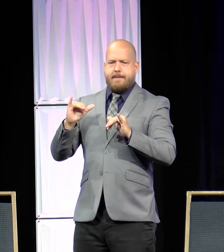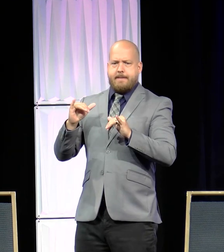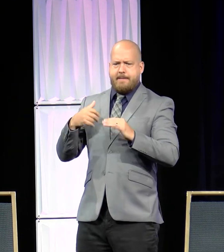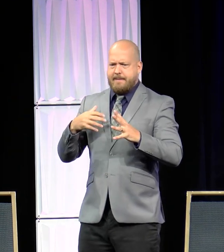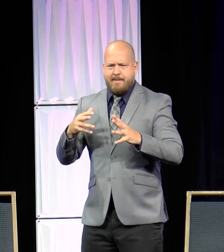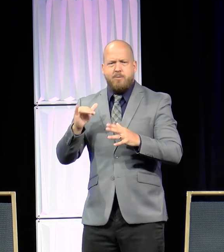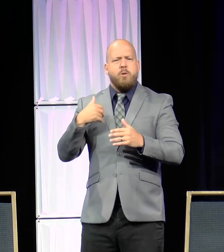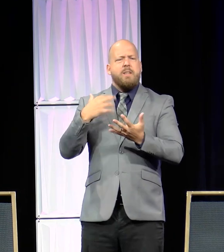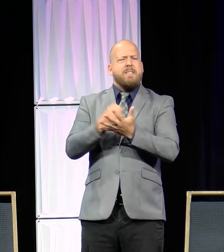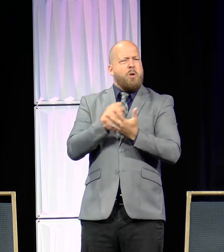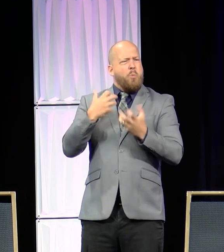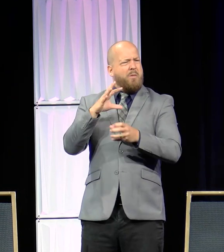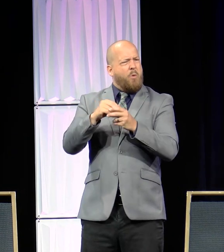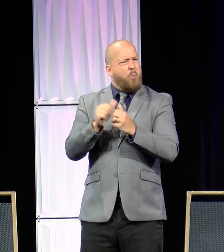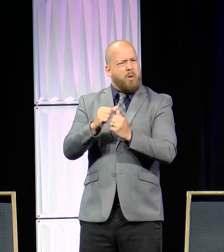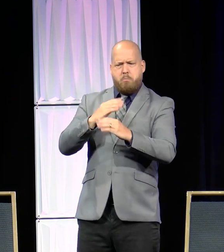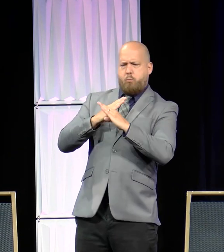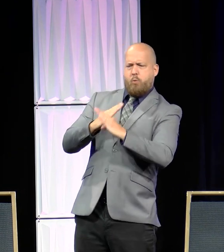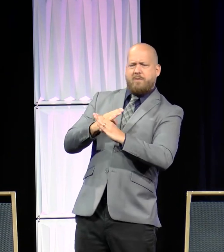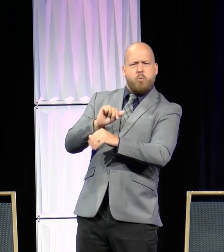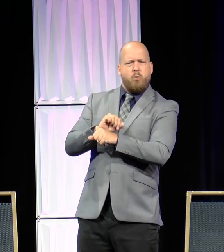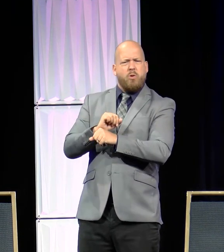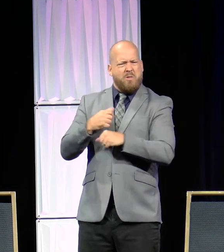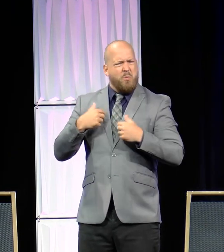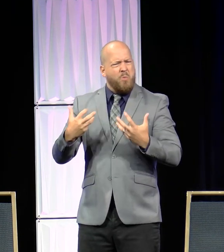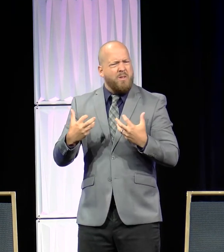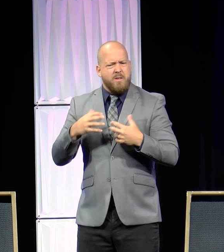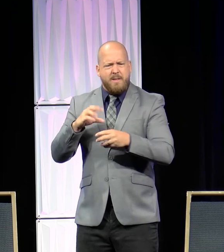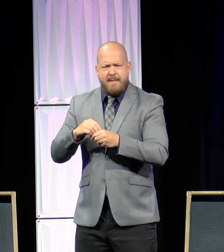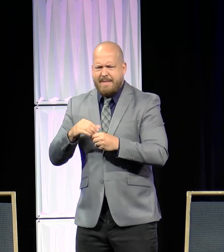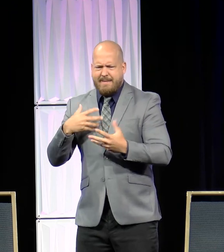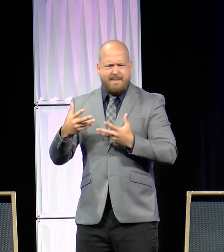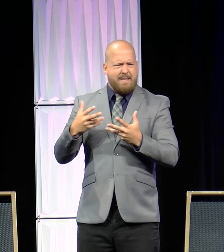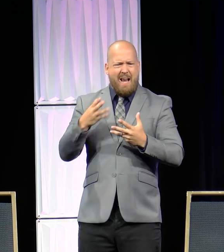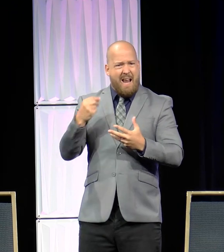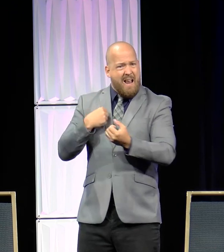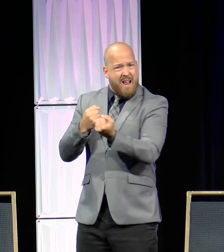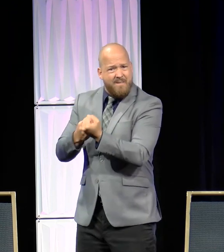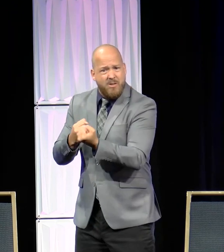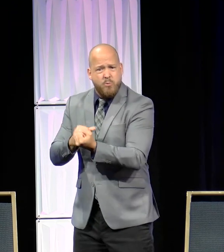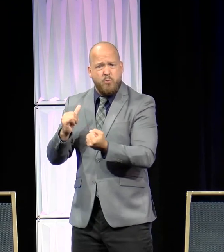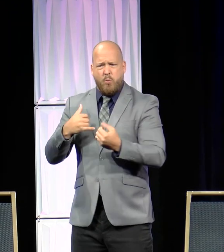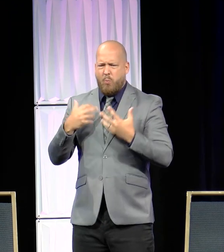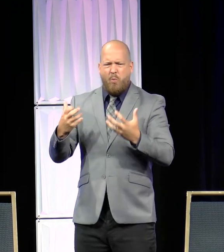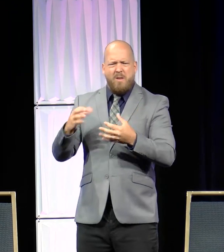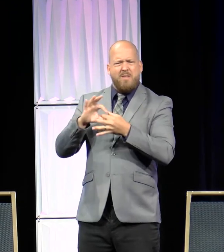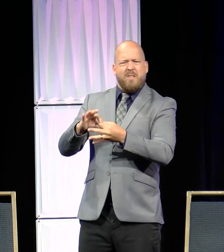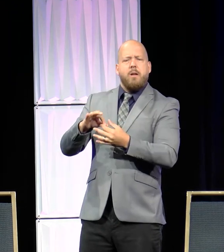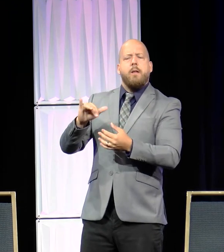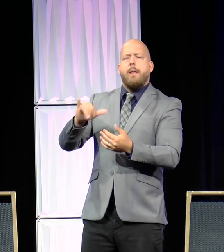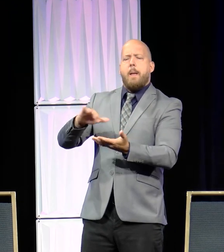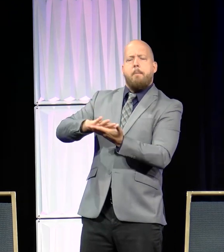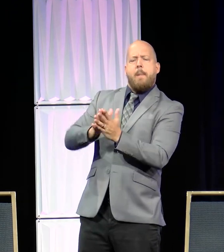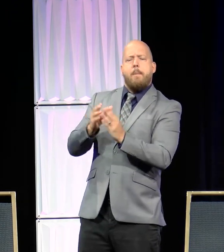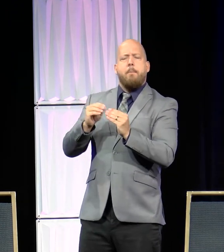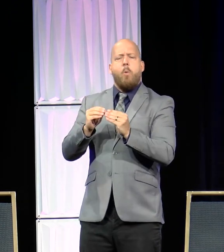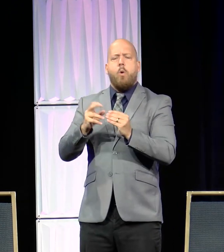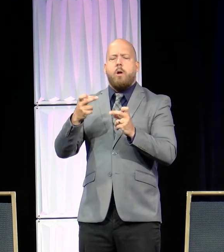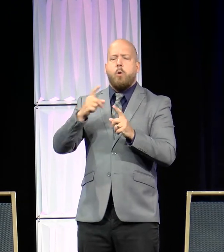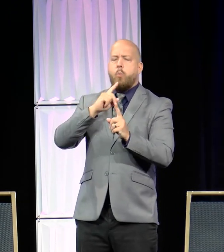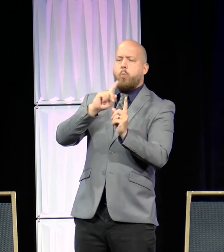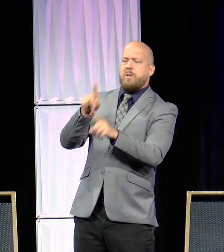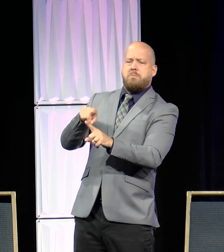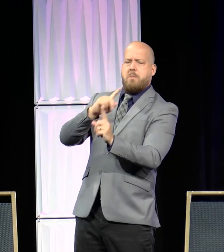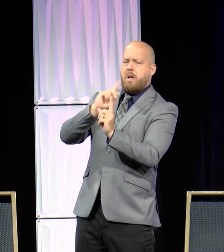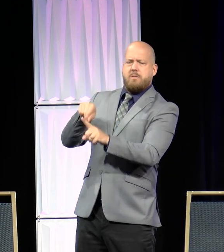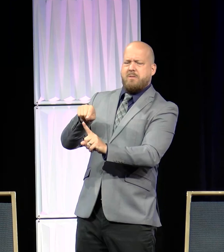advocacy work. All right, advocacy work in many respects was reacting to the violence. I wanted to get upstream in front of the